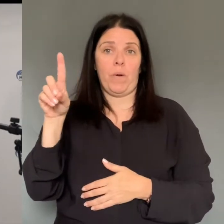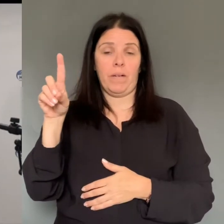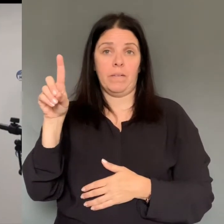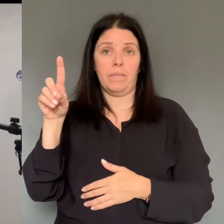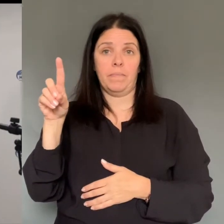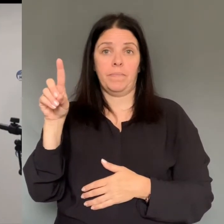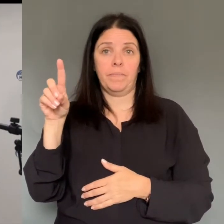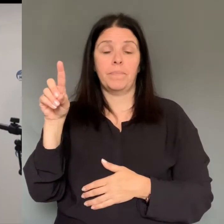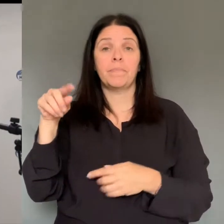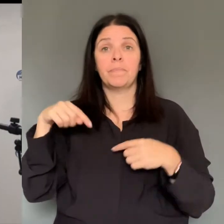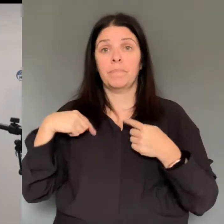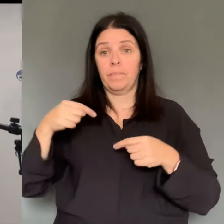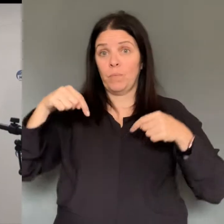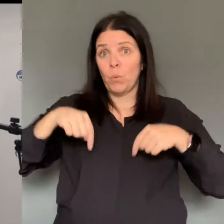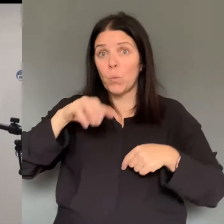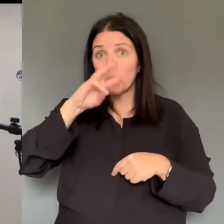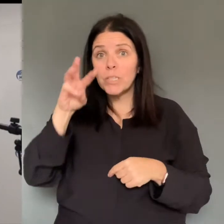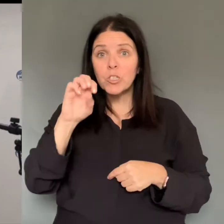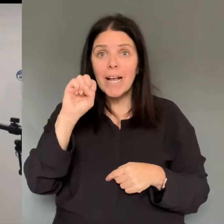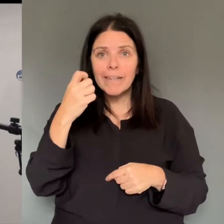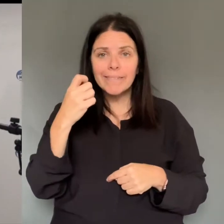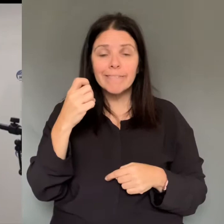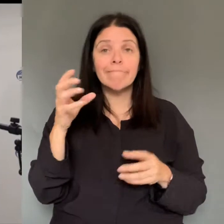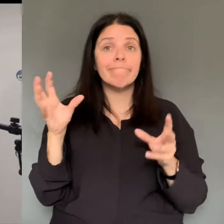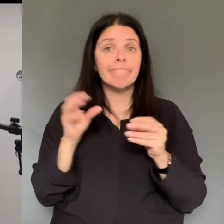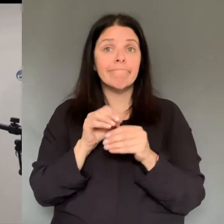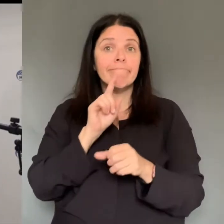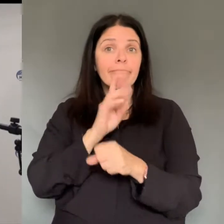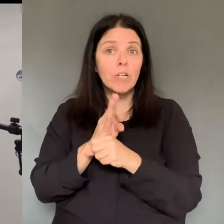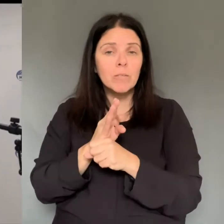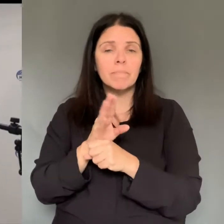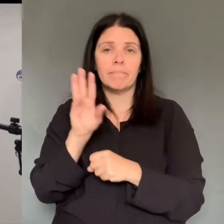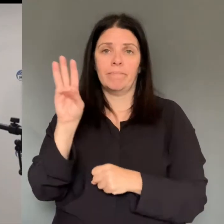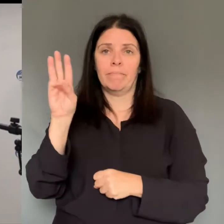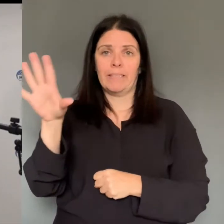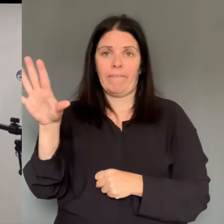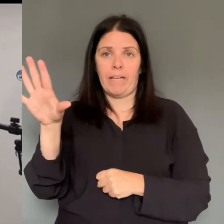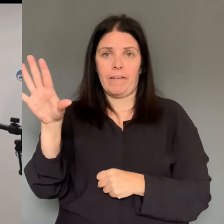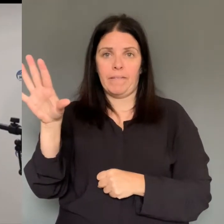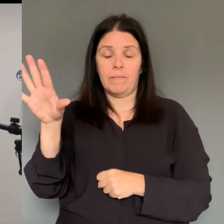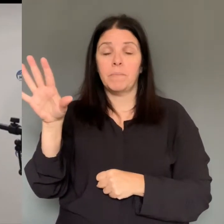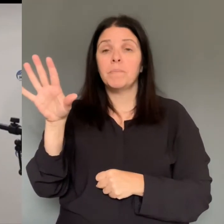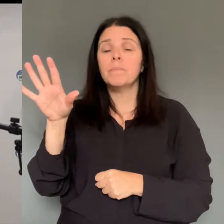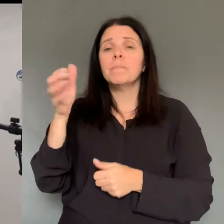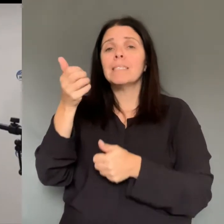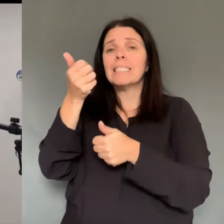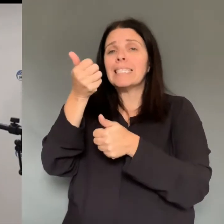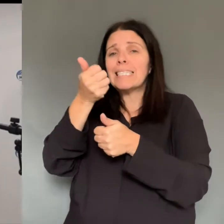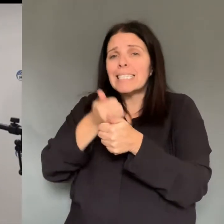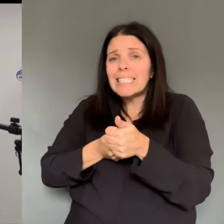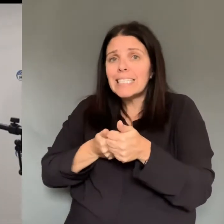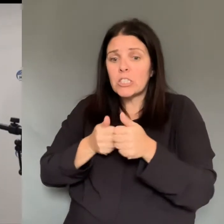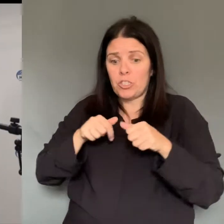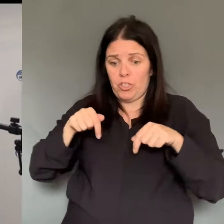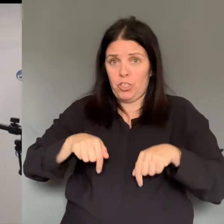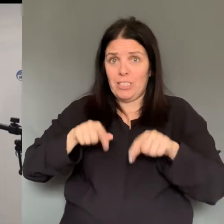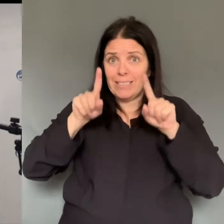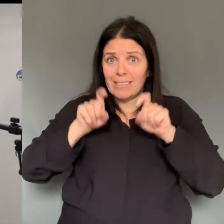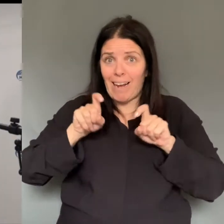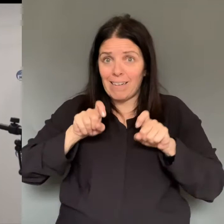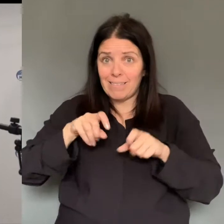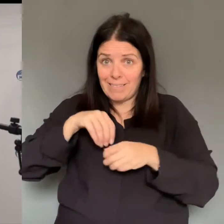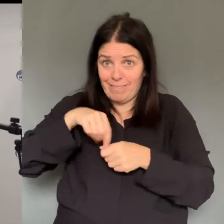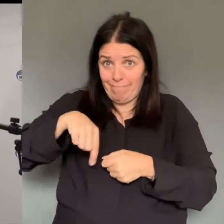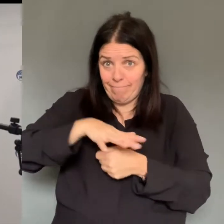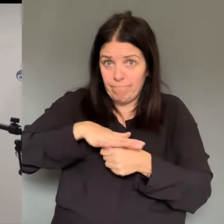confirmed cases of COVID-19 in Windsor-Essex. The health unit follows up directly with everyone who has tested for